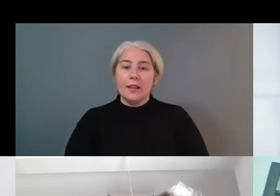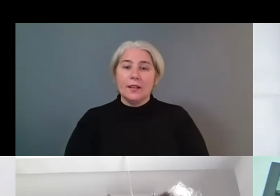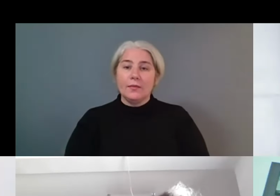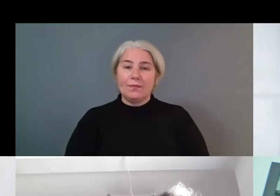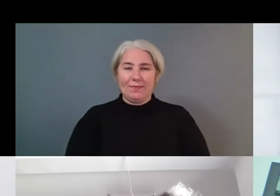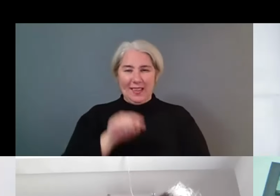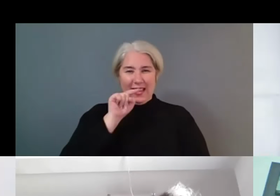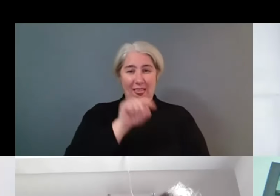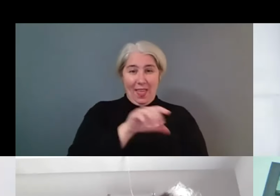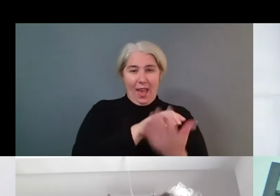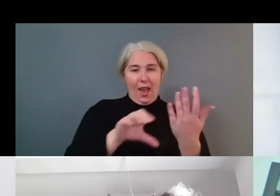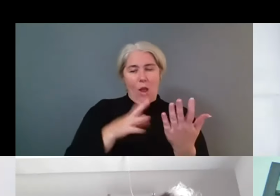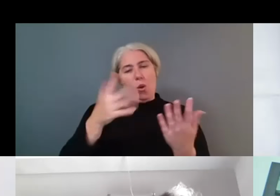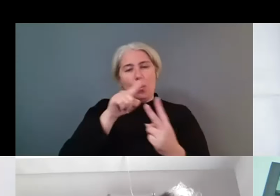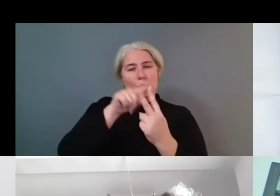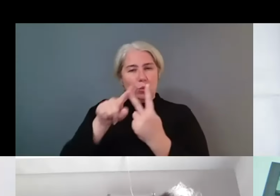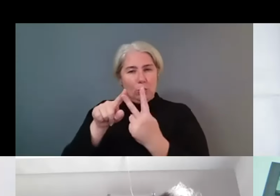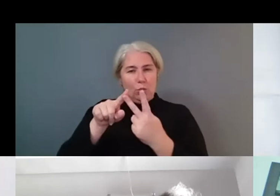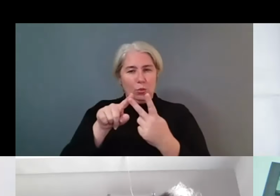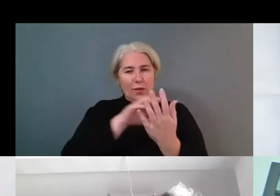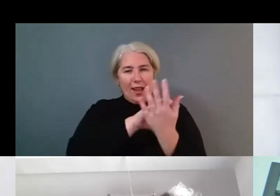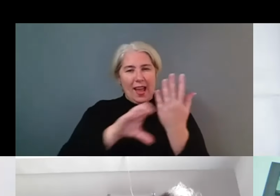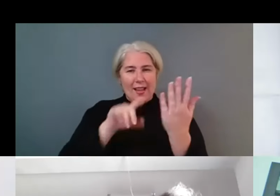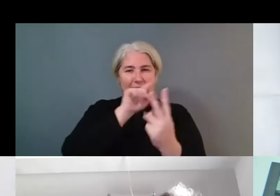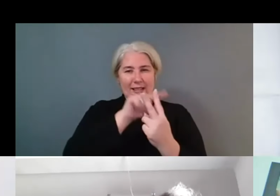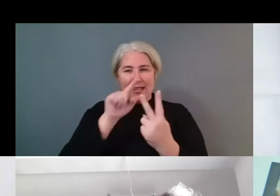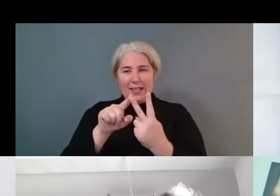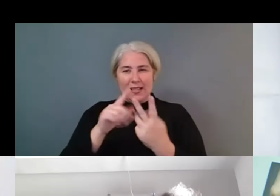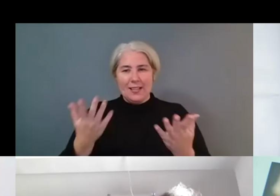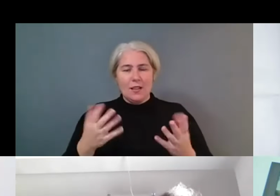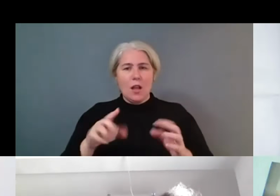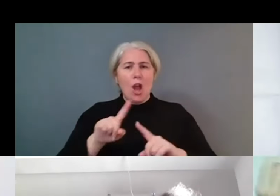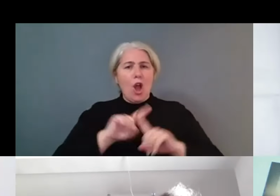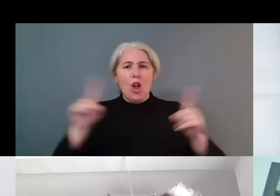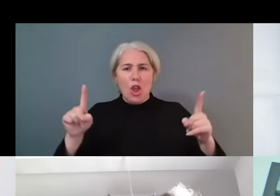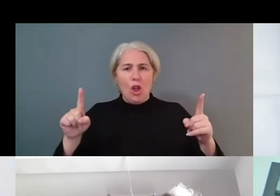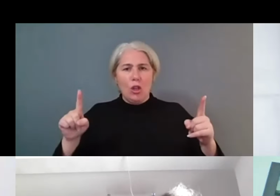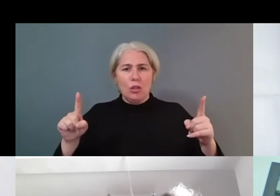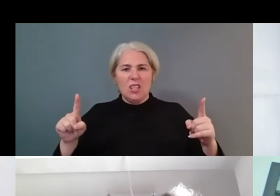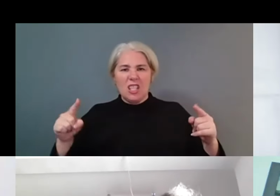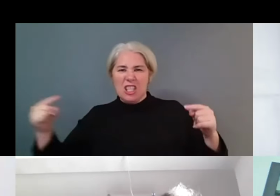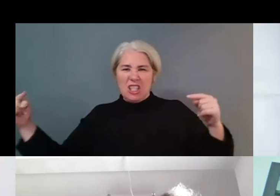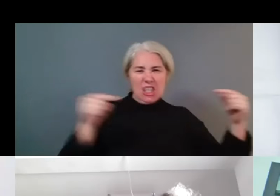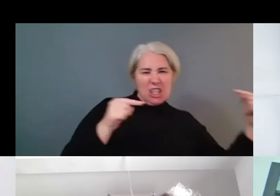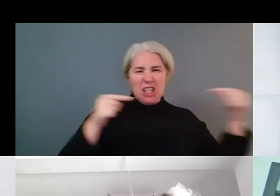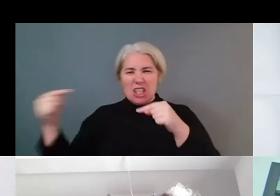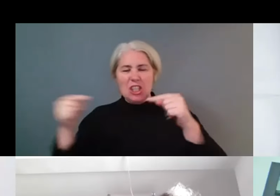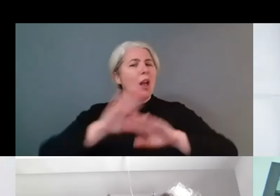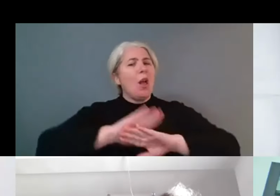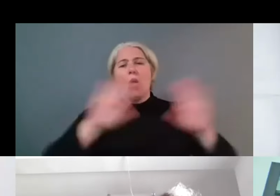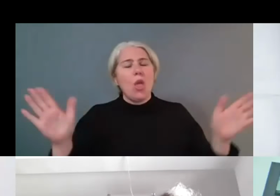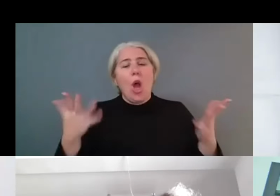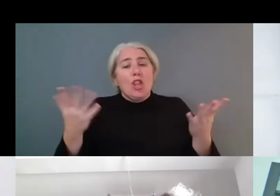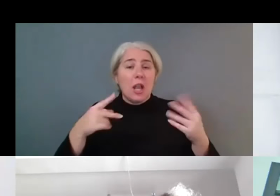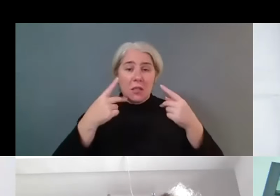both article, there is no confrontations, I would say, or very different interpretations of this article. So